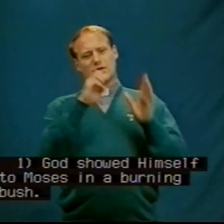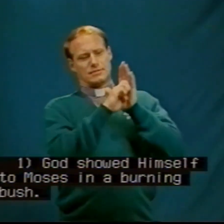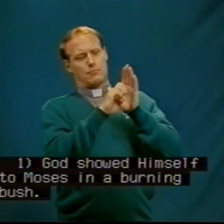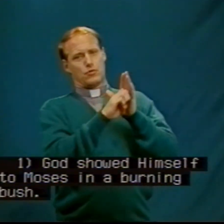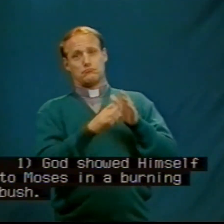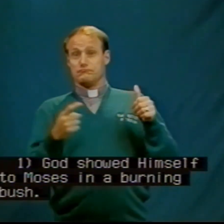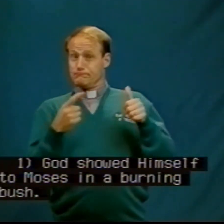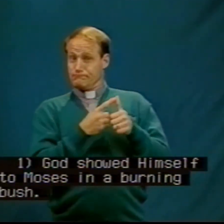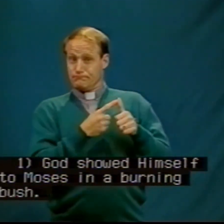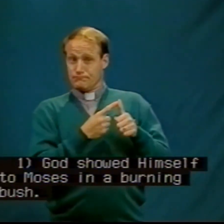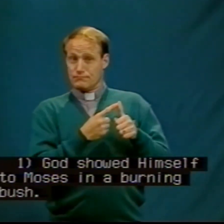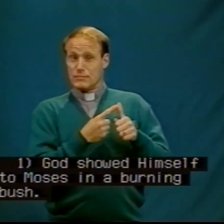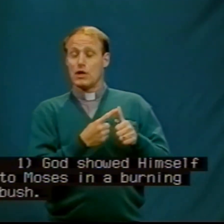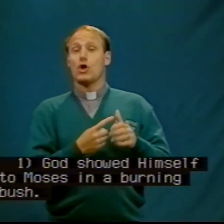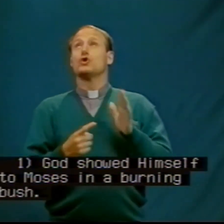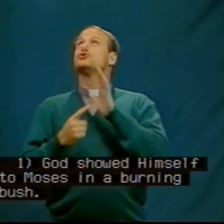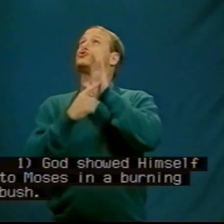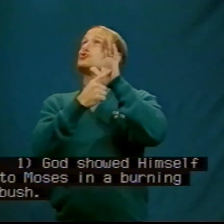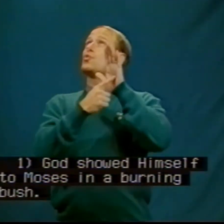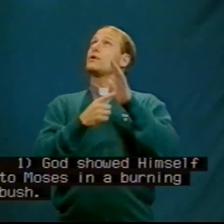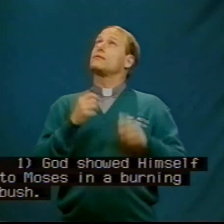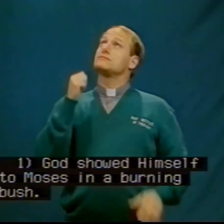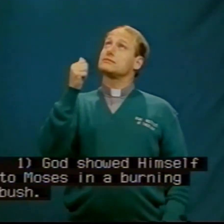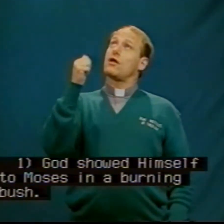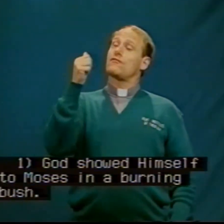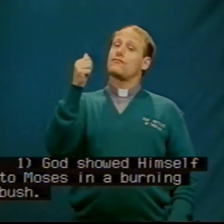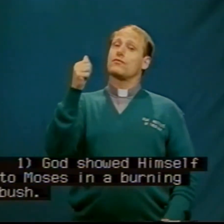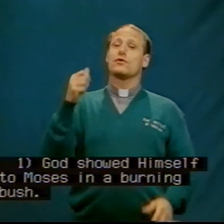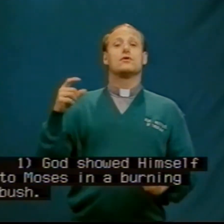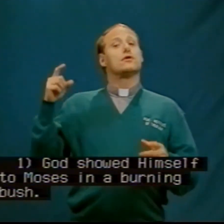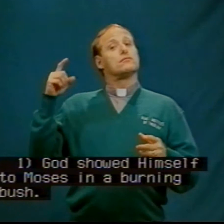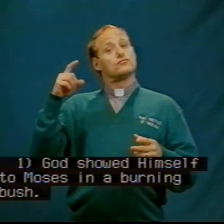One, God showed Himself to Moses in a burning bush.